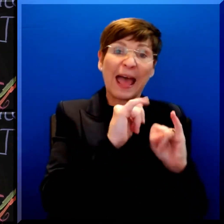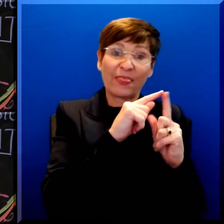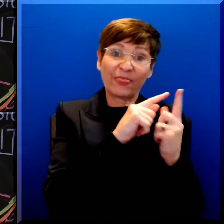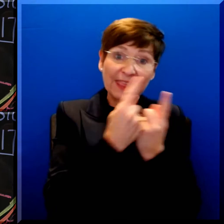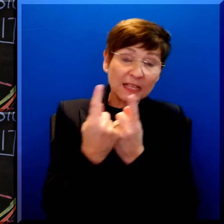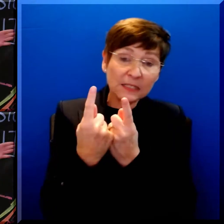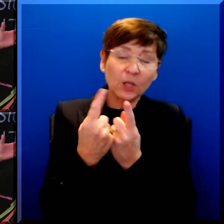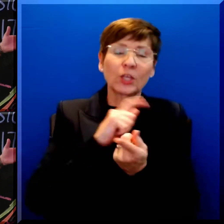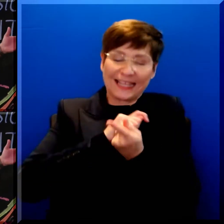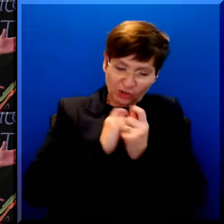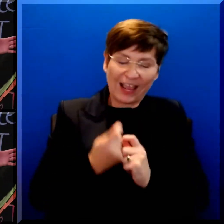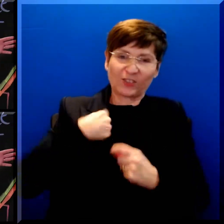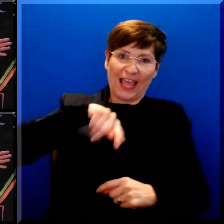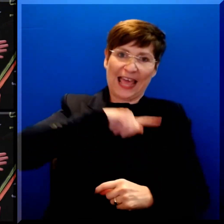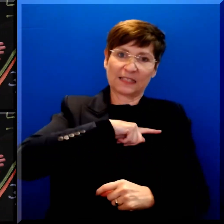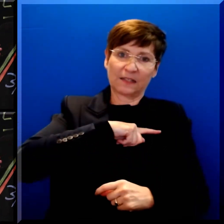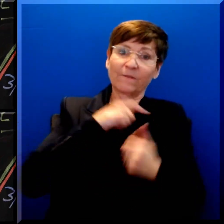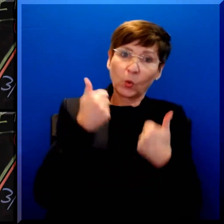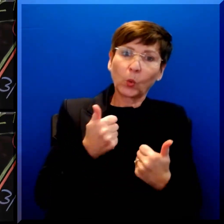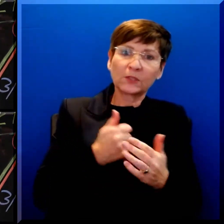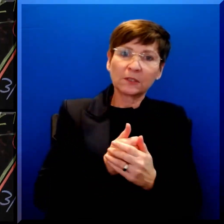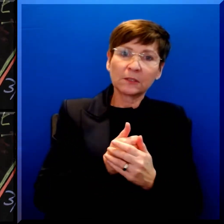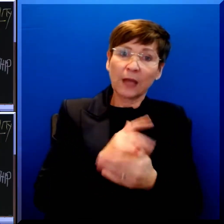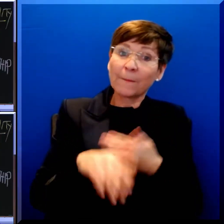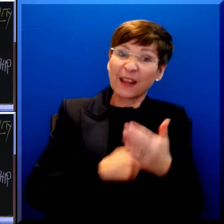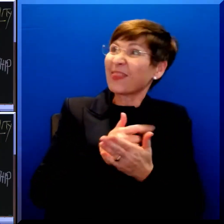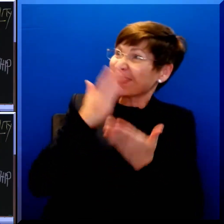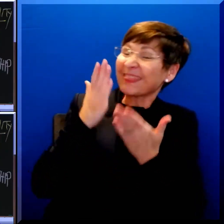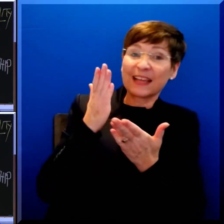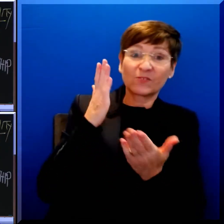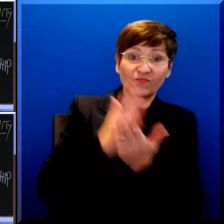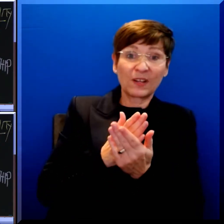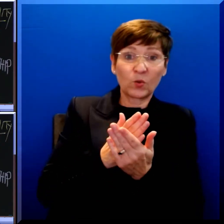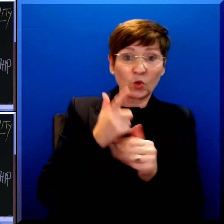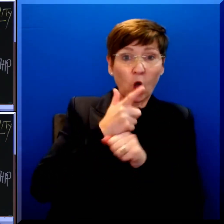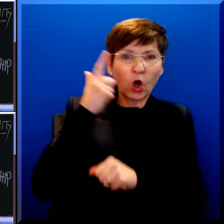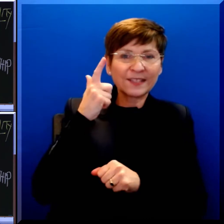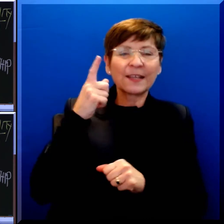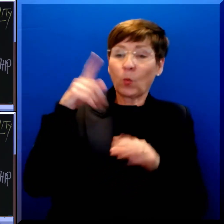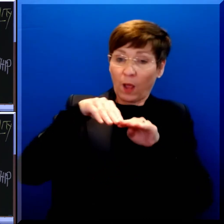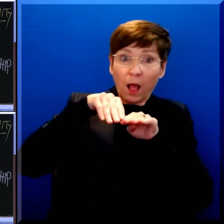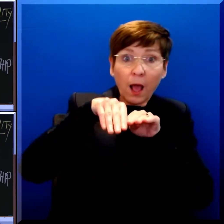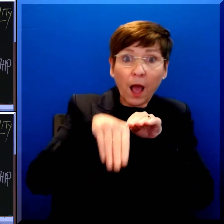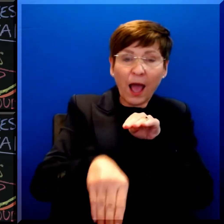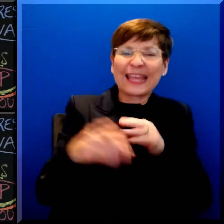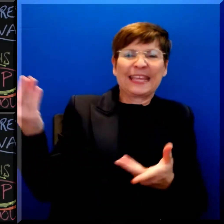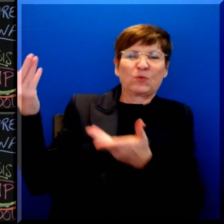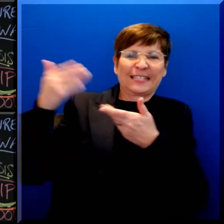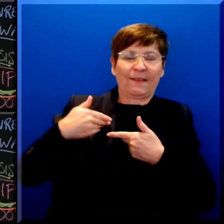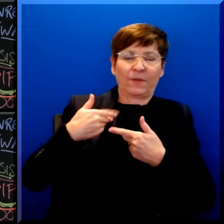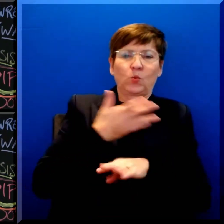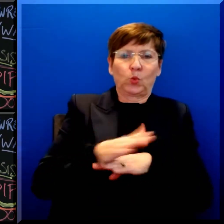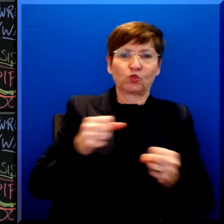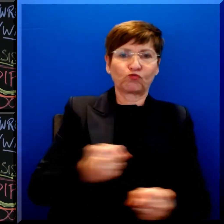for our good and his glory in eternity. Amen? That's our God. That's the real God. In the dip, he is forging a new strength in